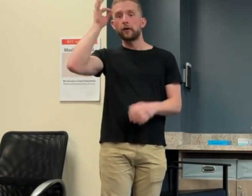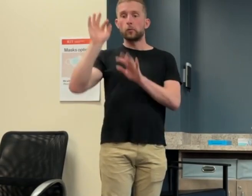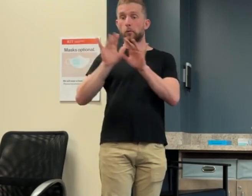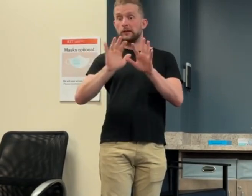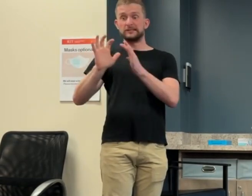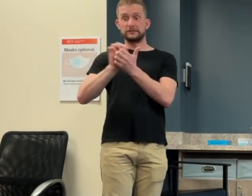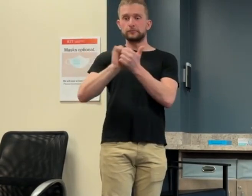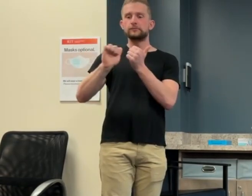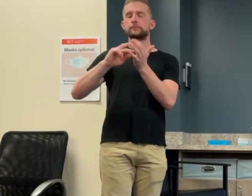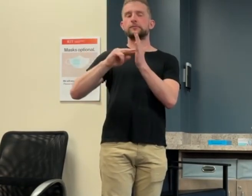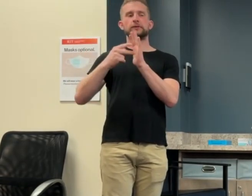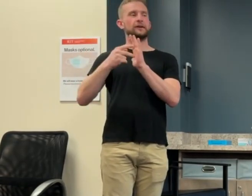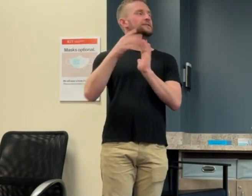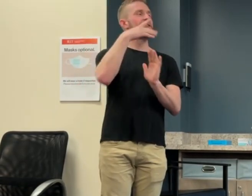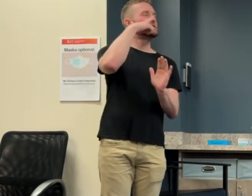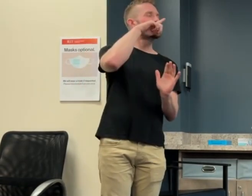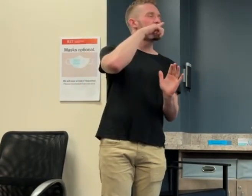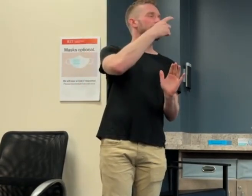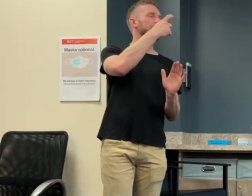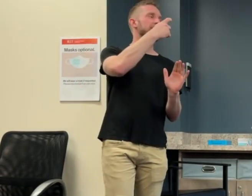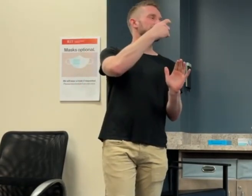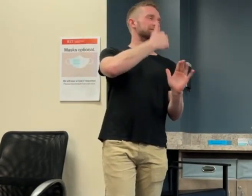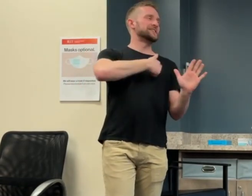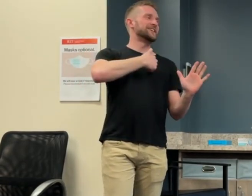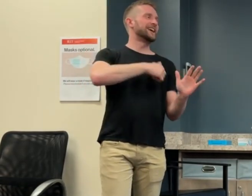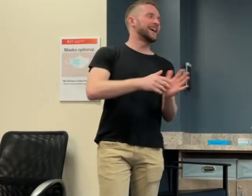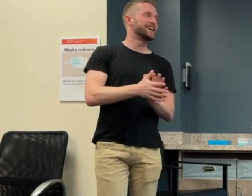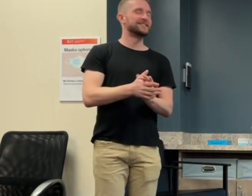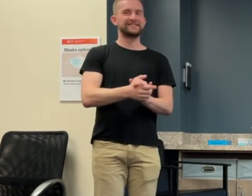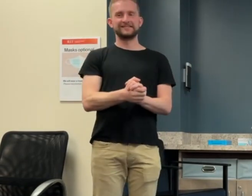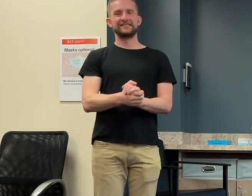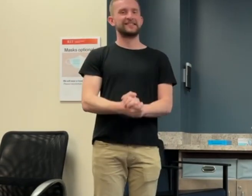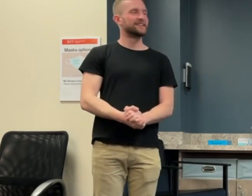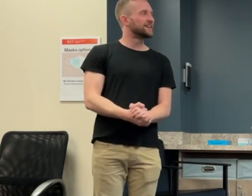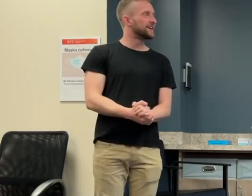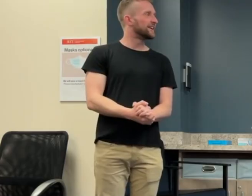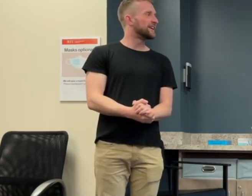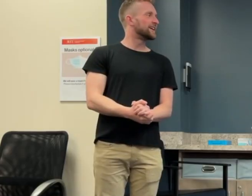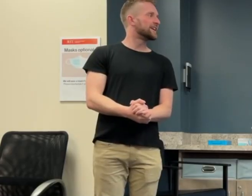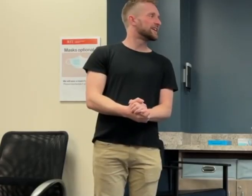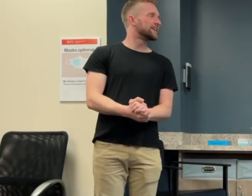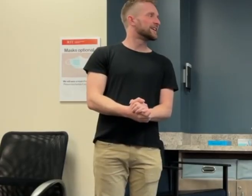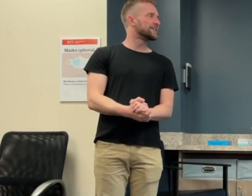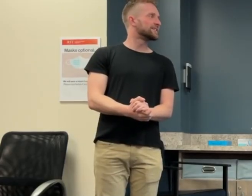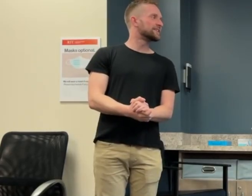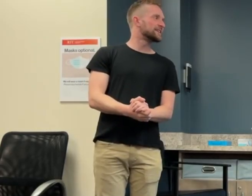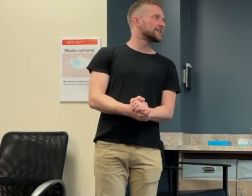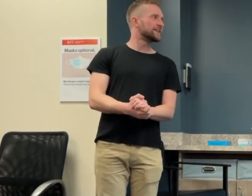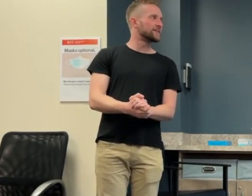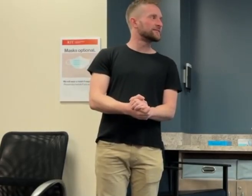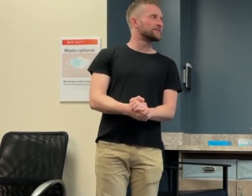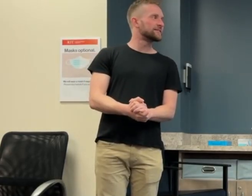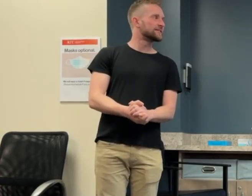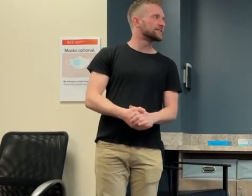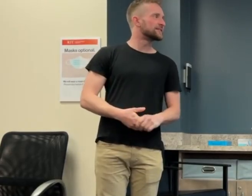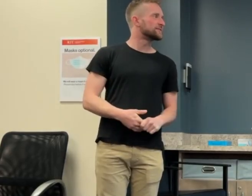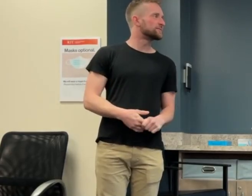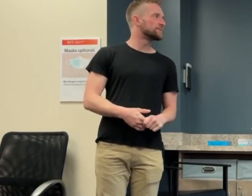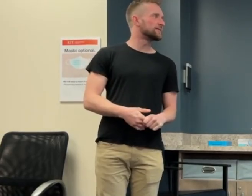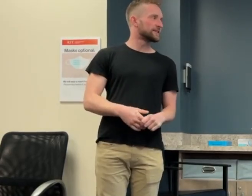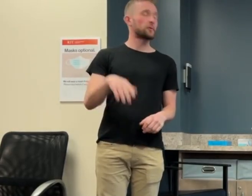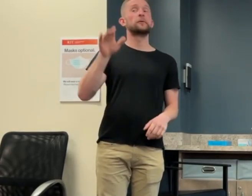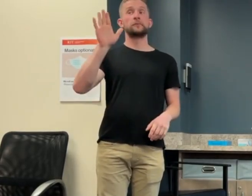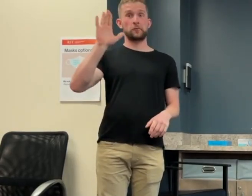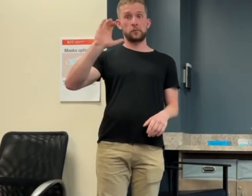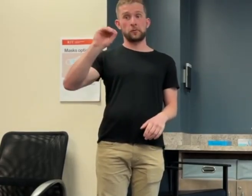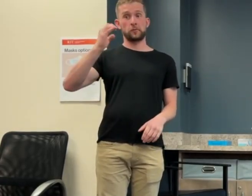nerve. And therefore... Can you say that one more time? I'm sorry. Yeah, no problem. So the